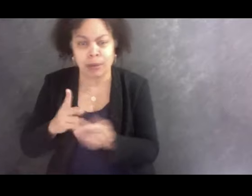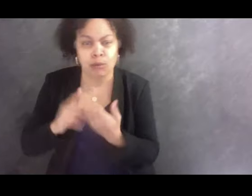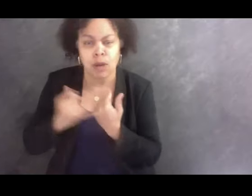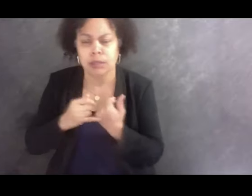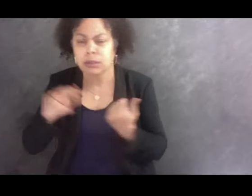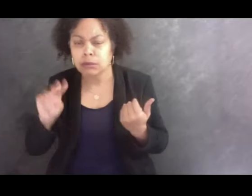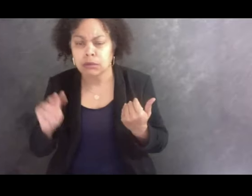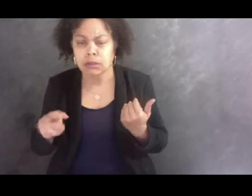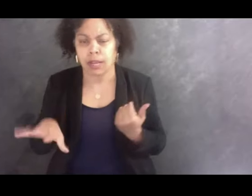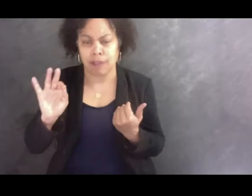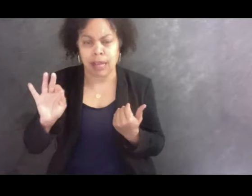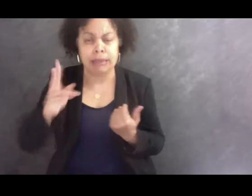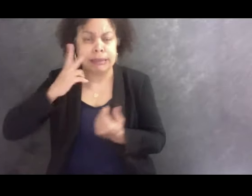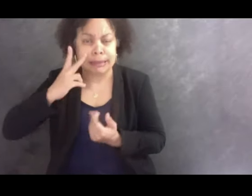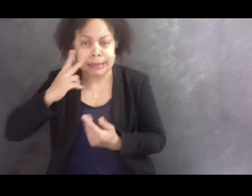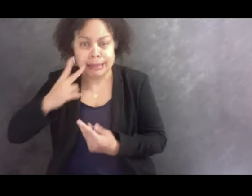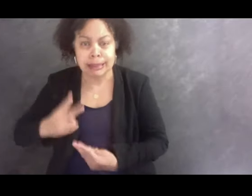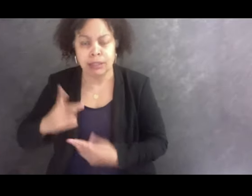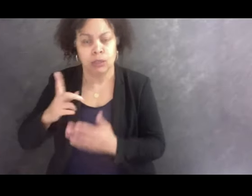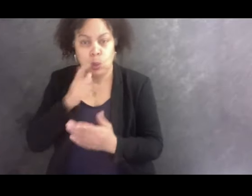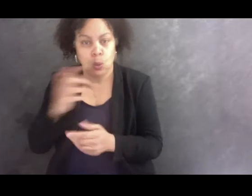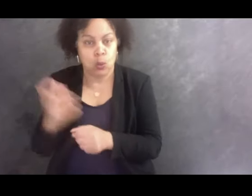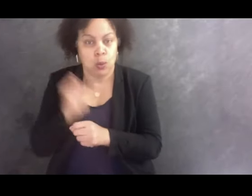20 plus year experience.